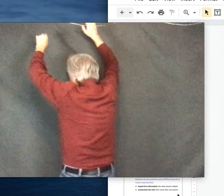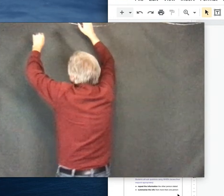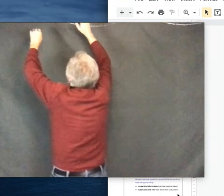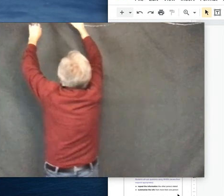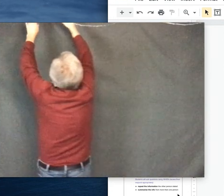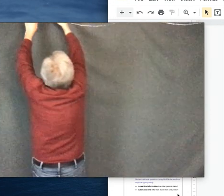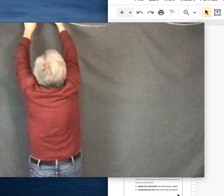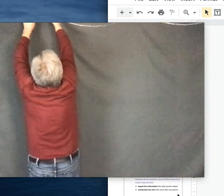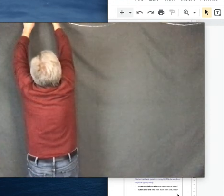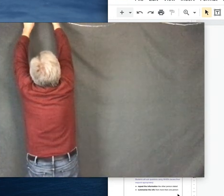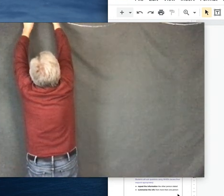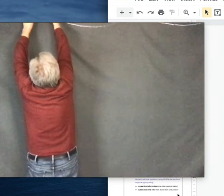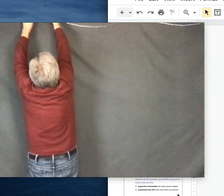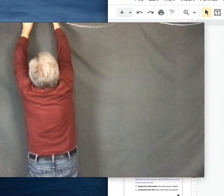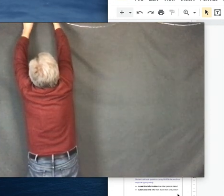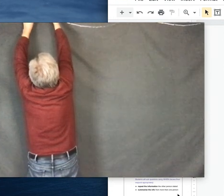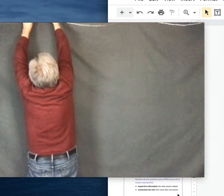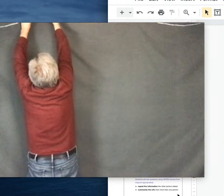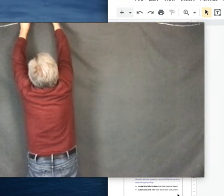weird. Sorry.